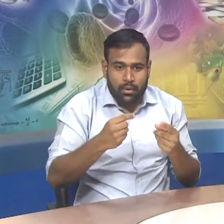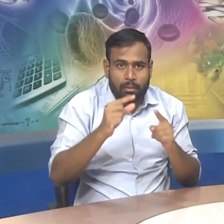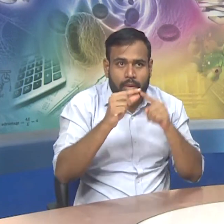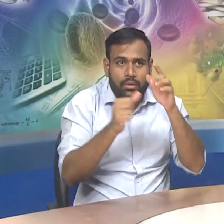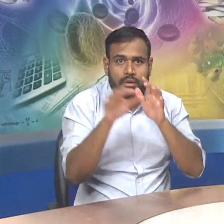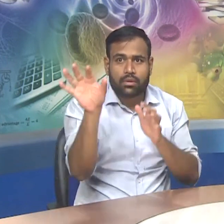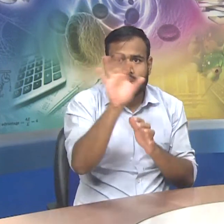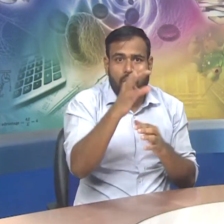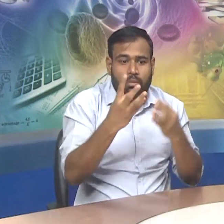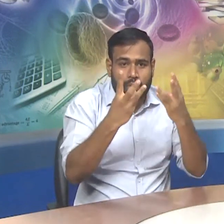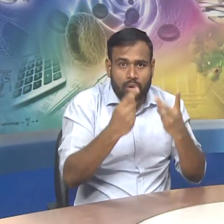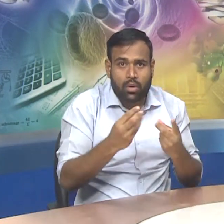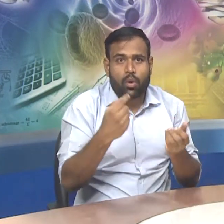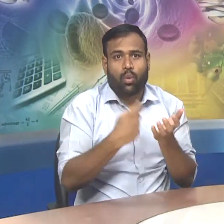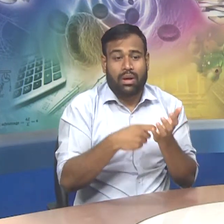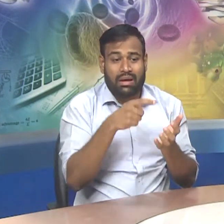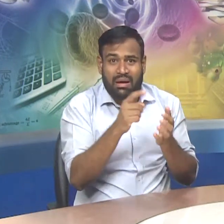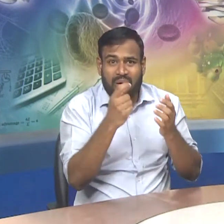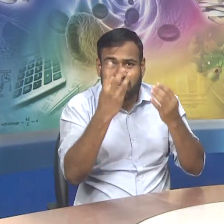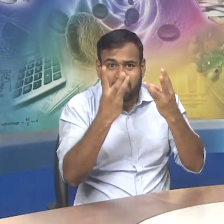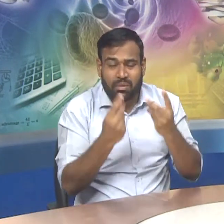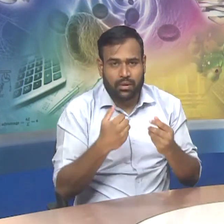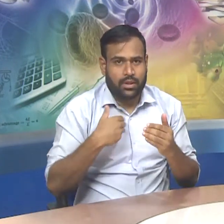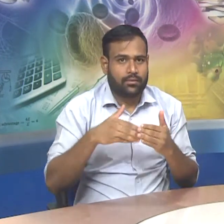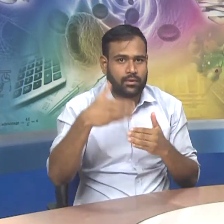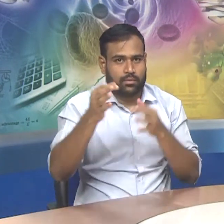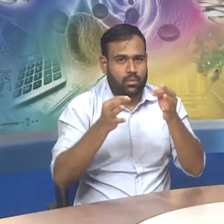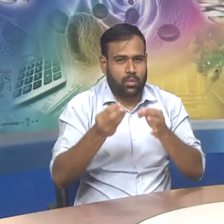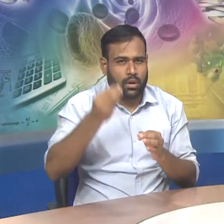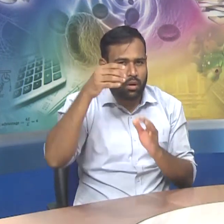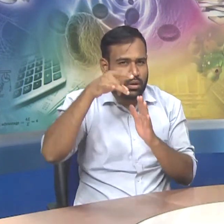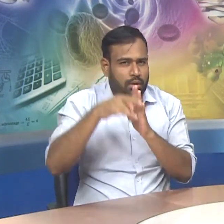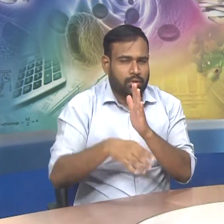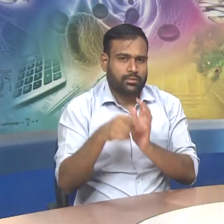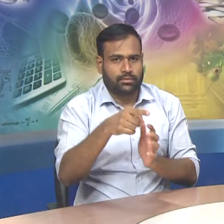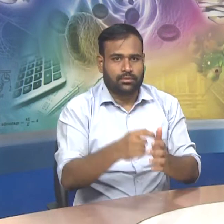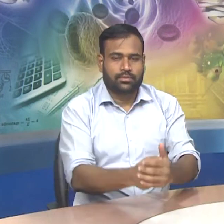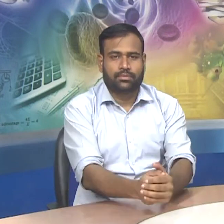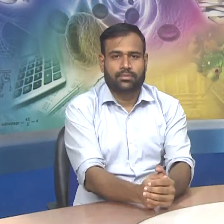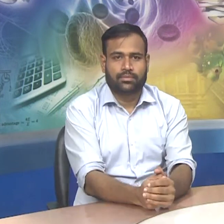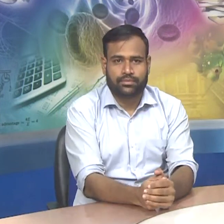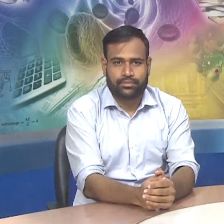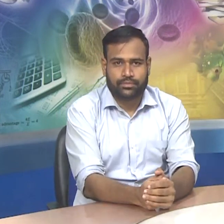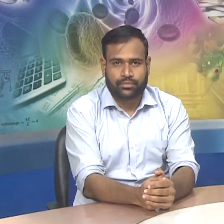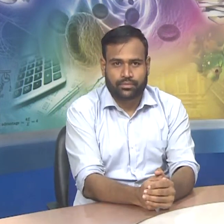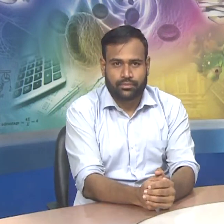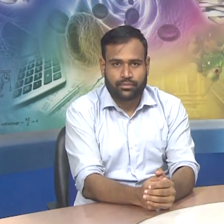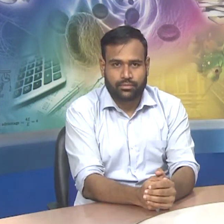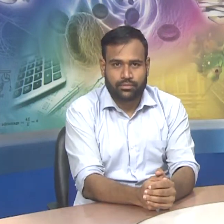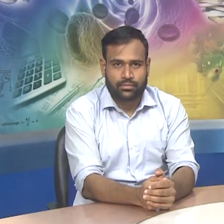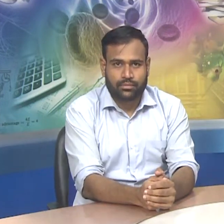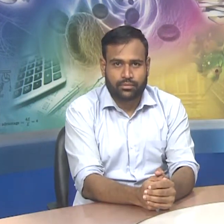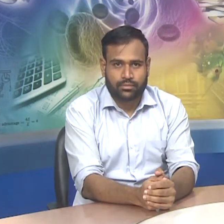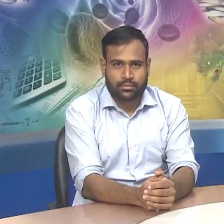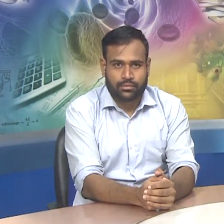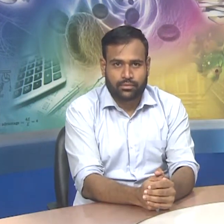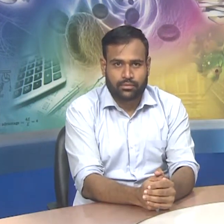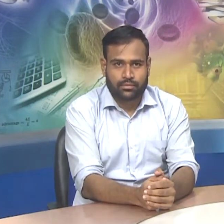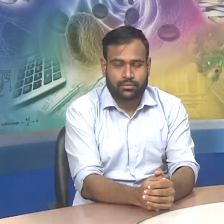system of proportional representation. We call it as TVS. We will understand this in detail in further slides.